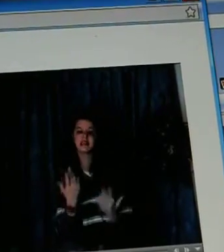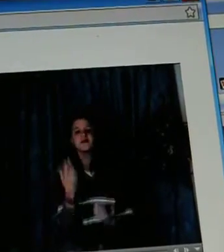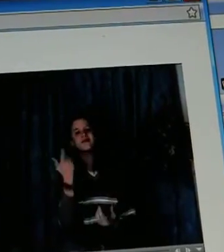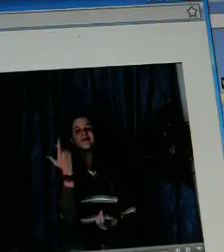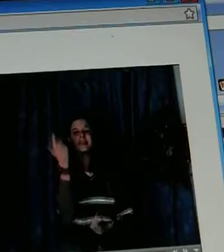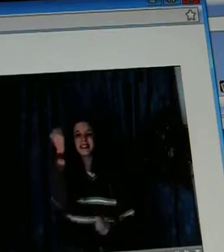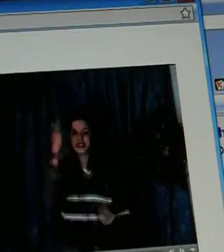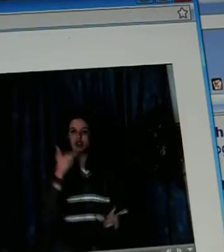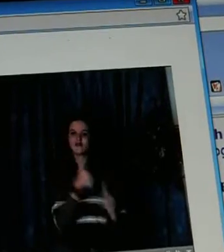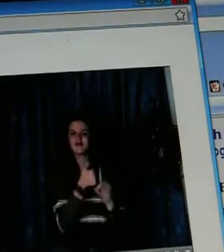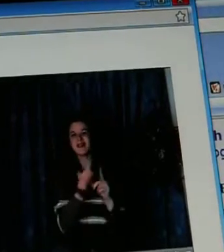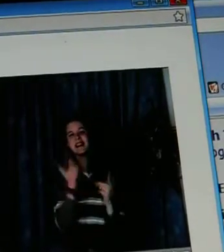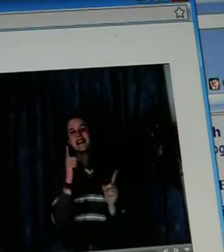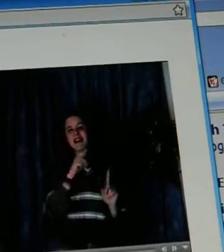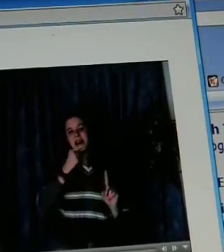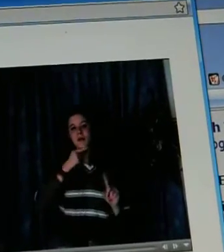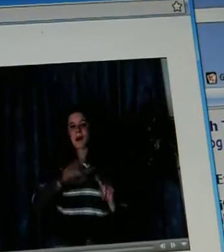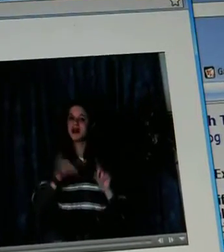things.